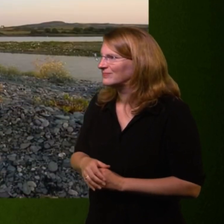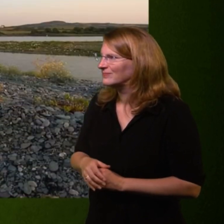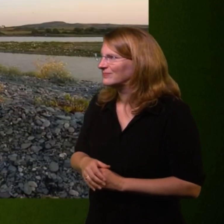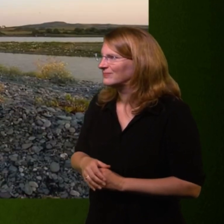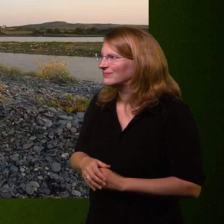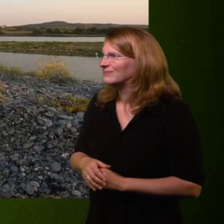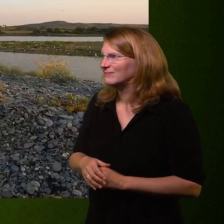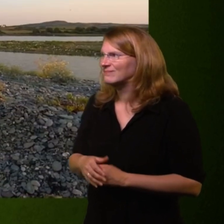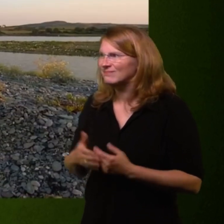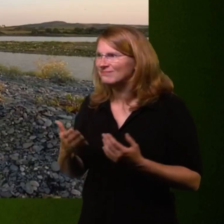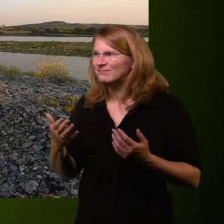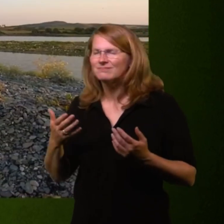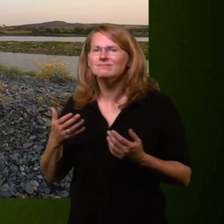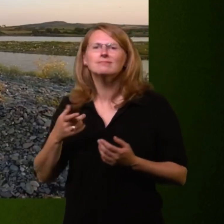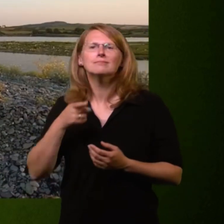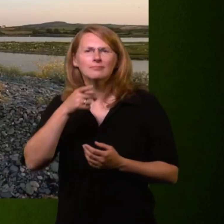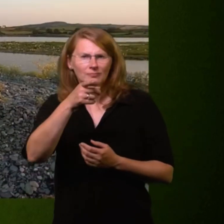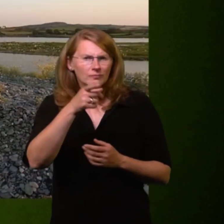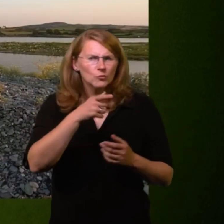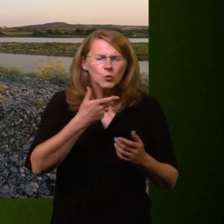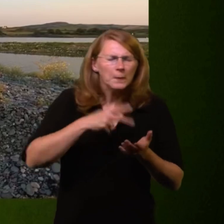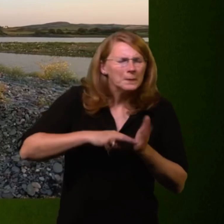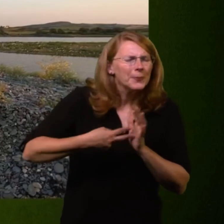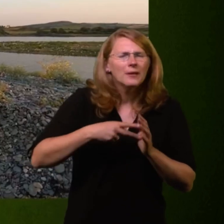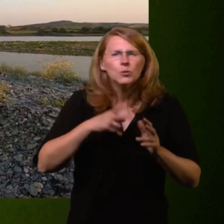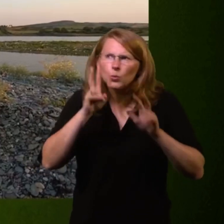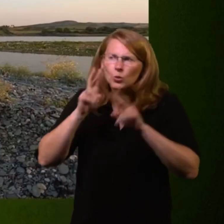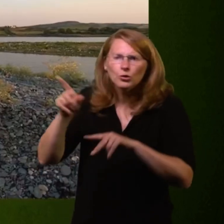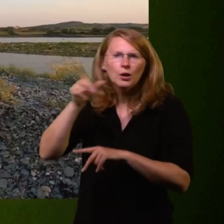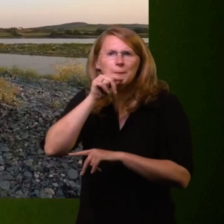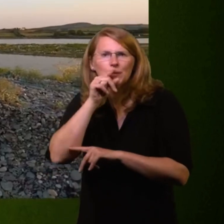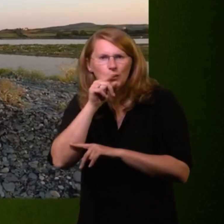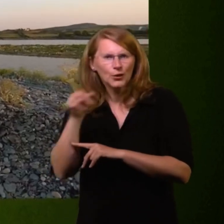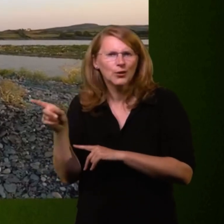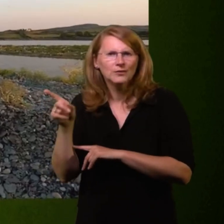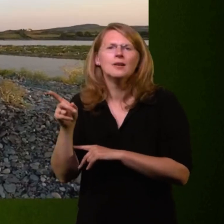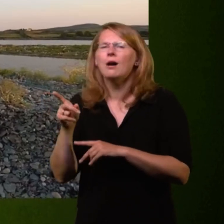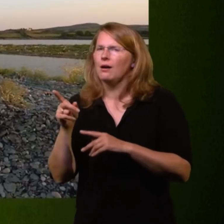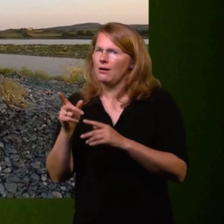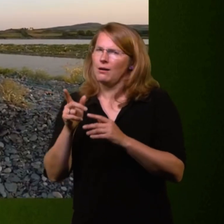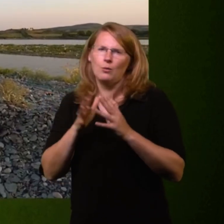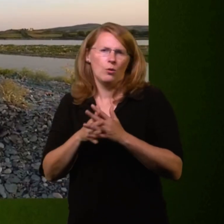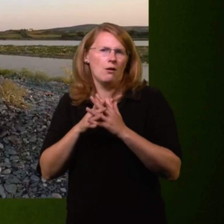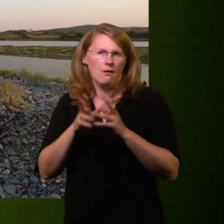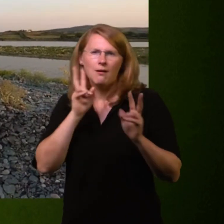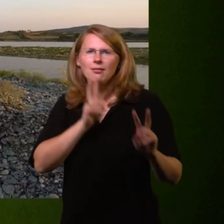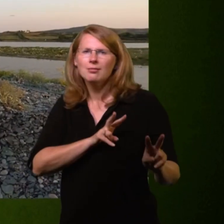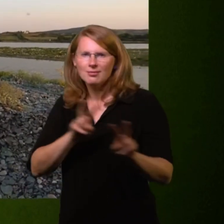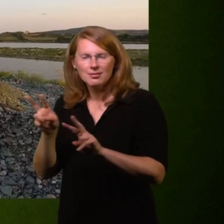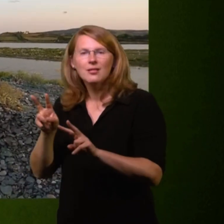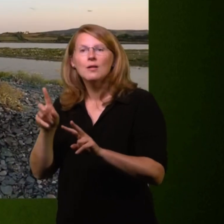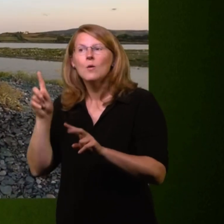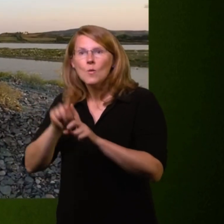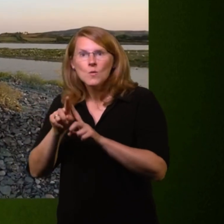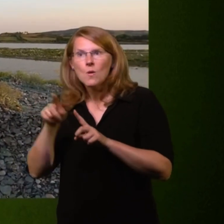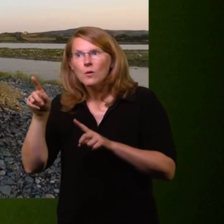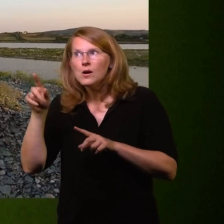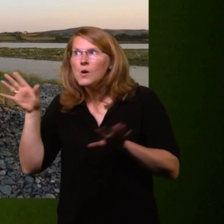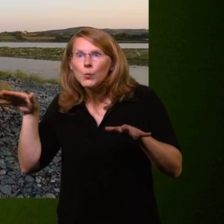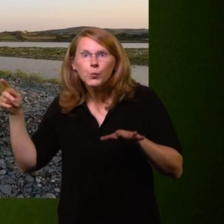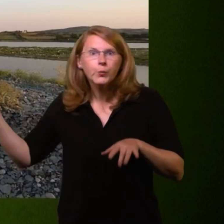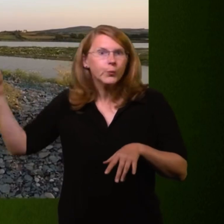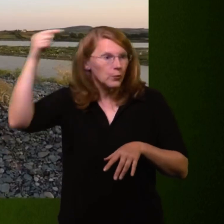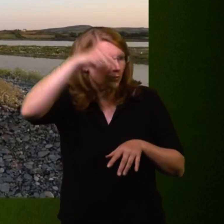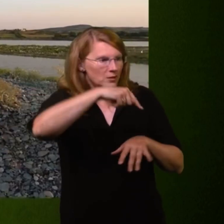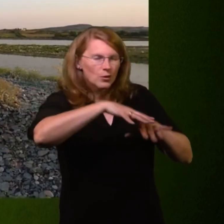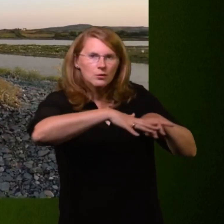from a distance, if you're not sure, in amongst other seabirds, watching that very characteristic floaty flight, plus those sudden